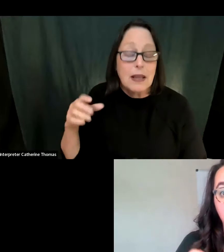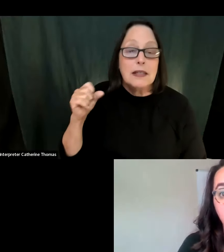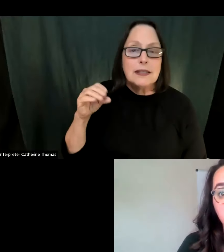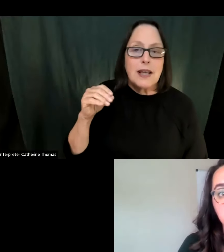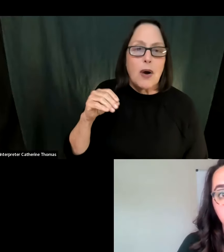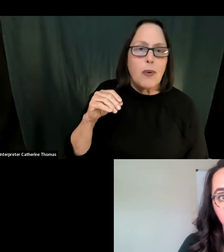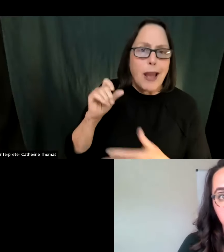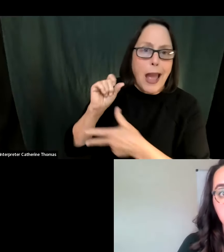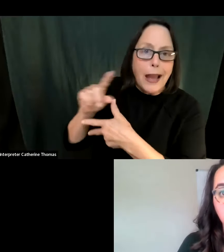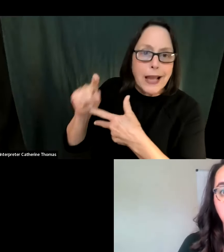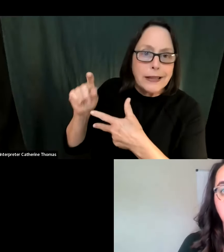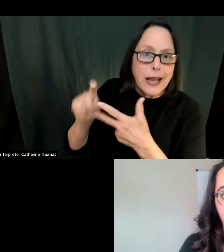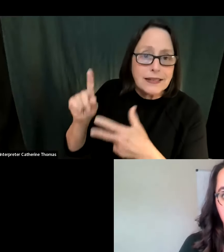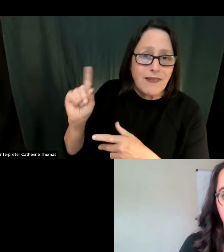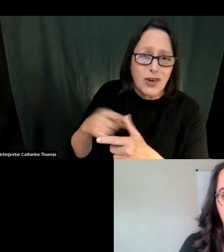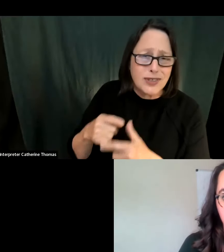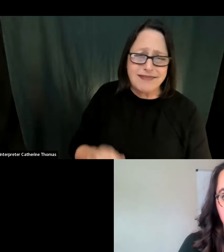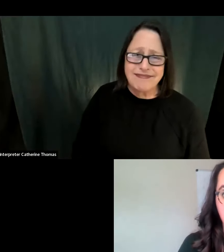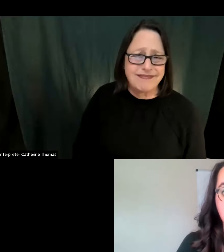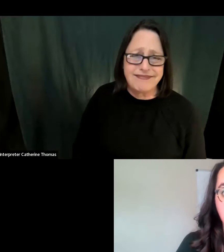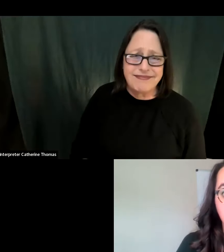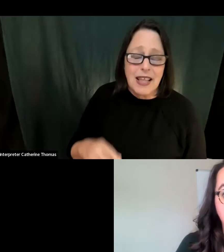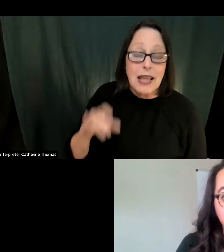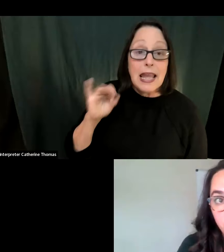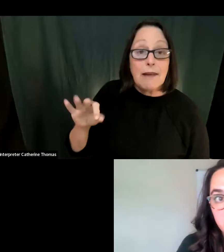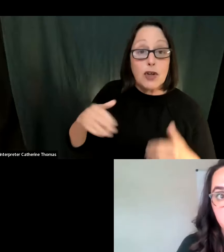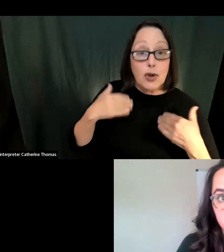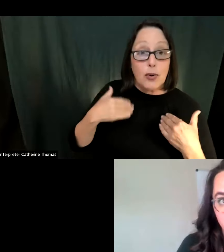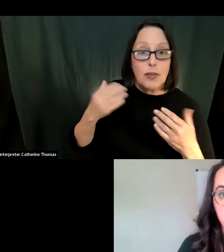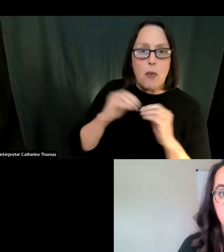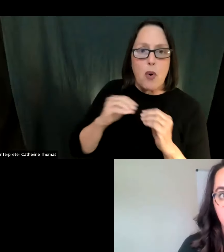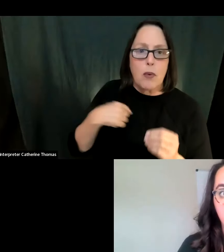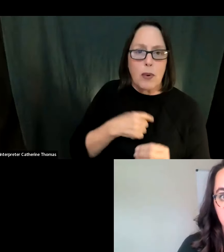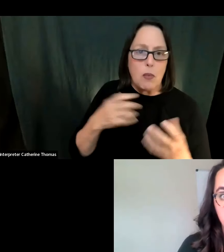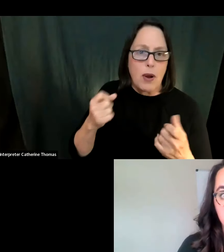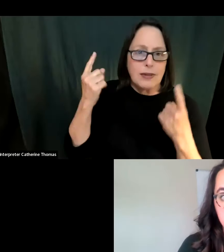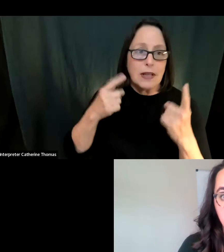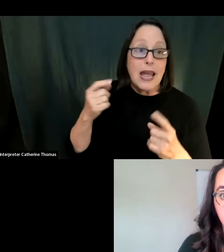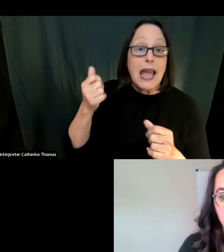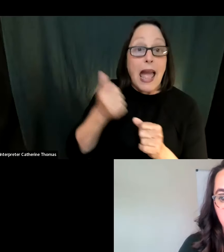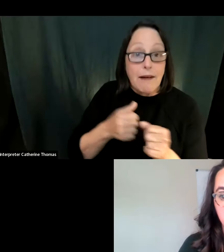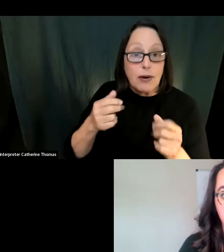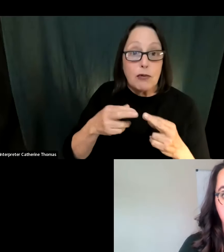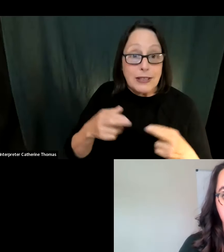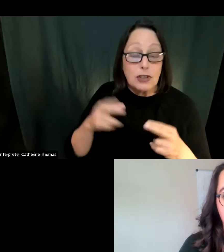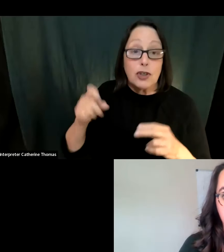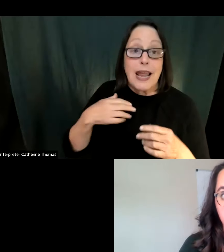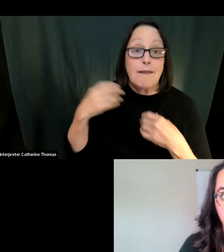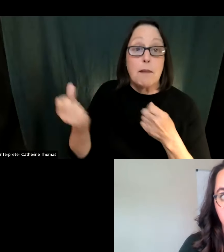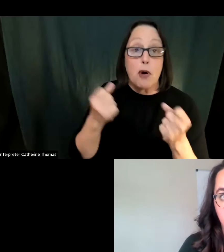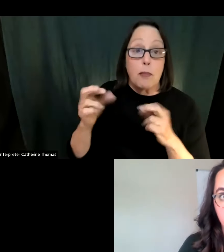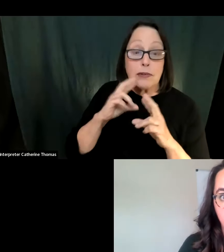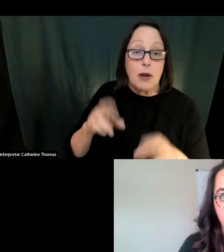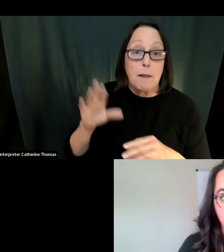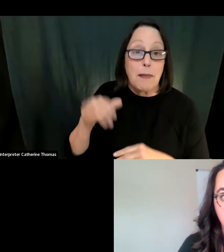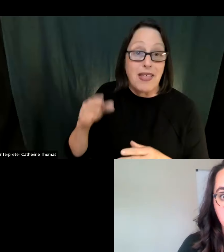if it's a youth, there's going to be more things we want to consider. Every region is supposed to have a mobile response team by the end of fiscal 22,